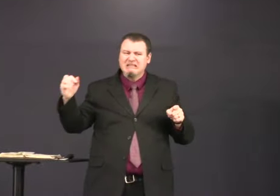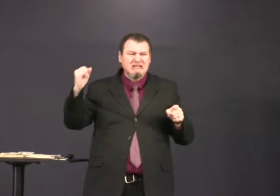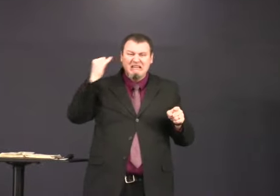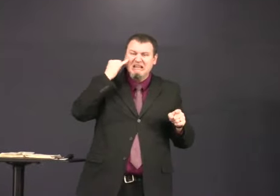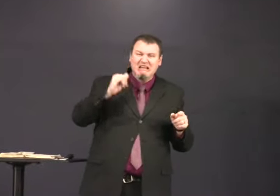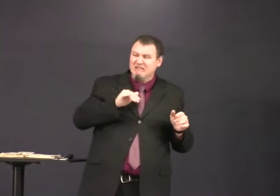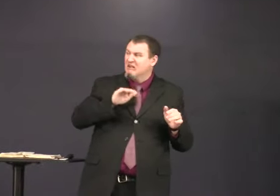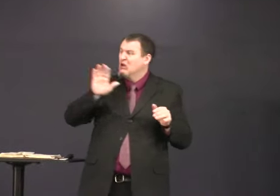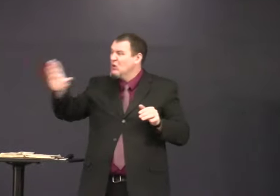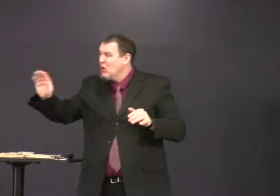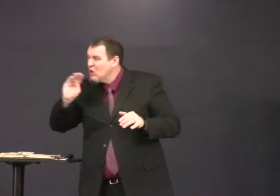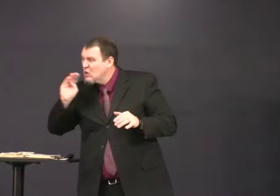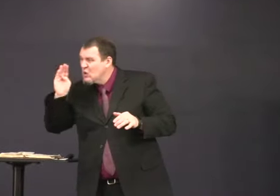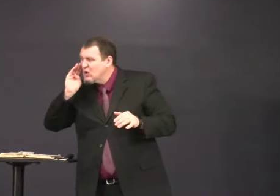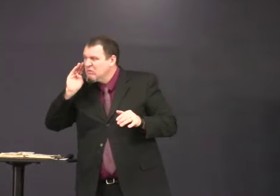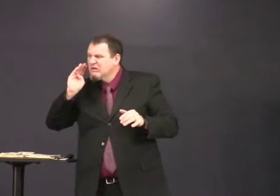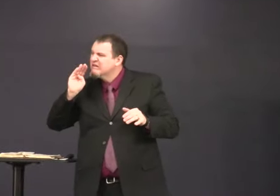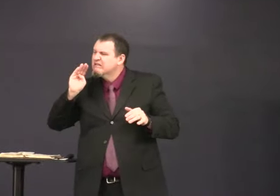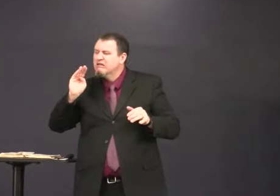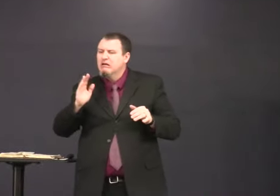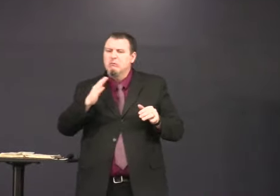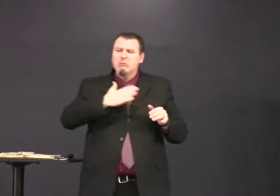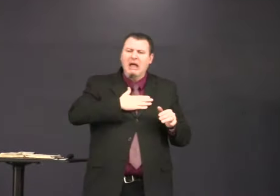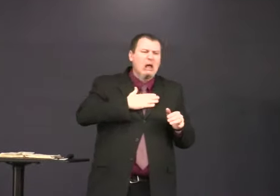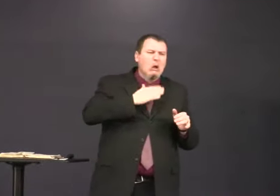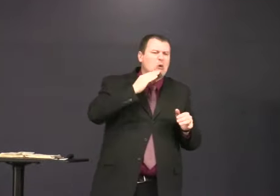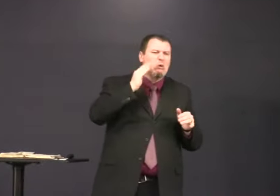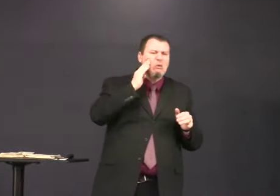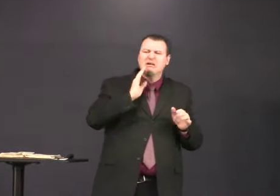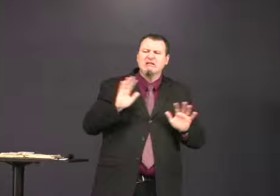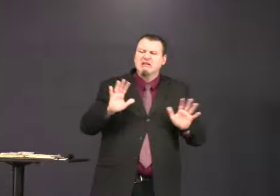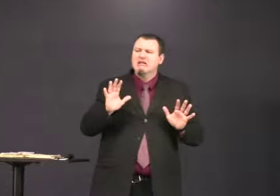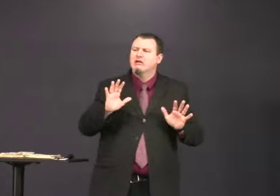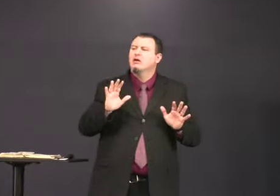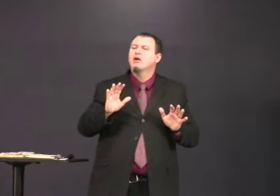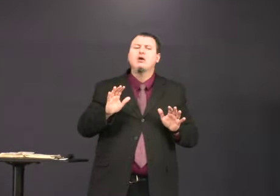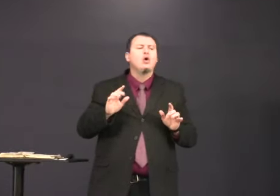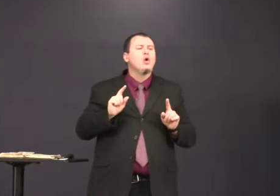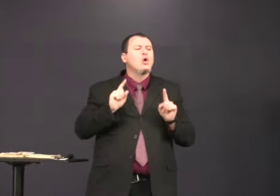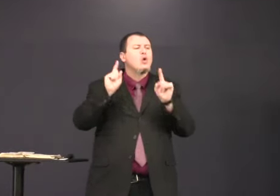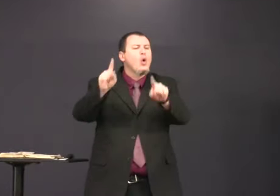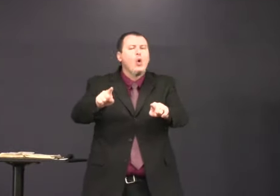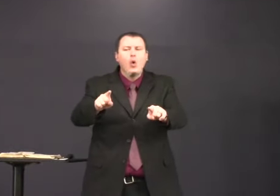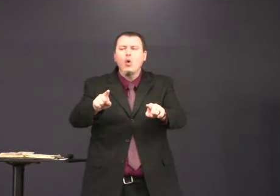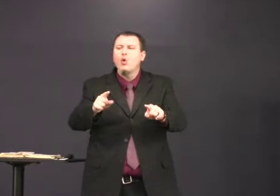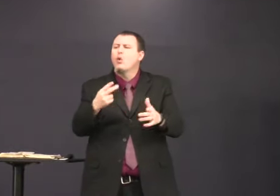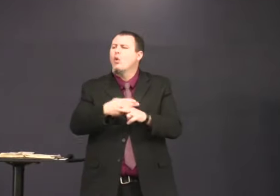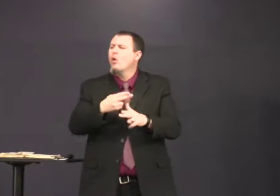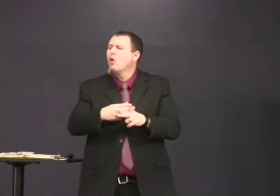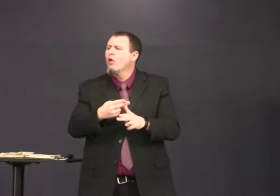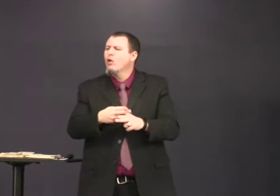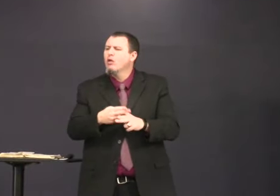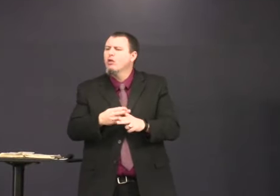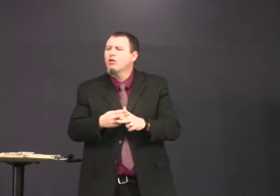teams, and they go to one home state, but instead of going to each other's home